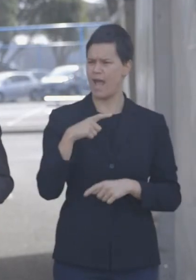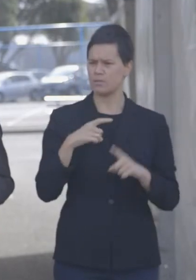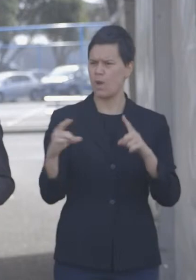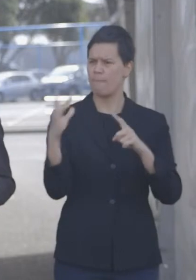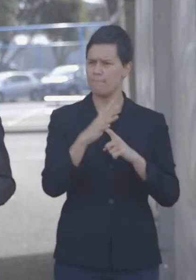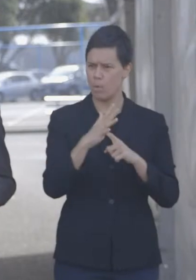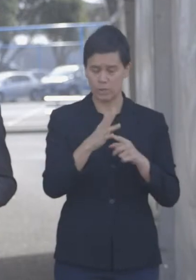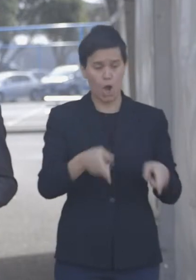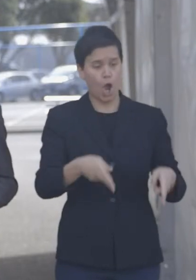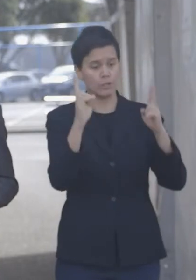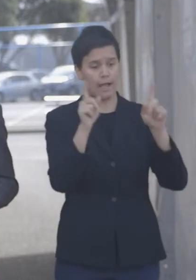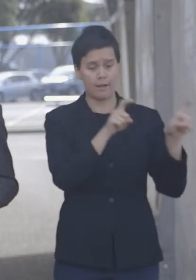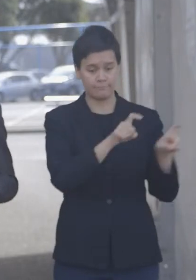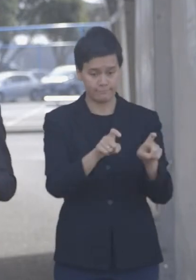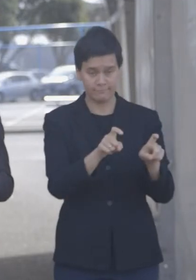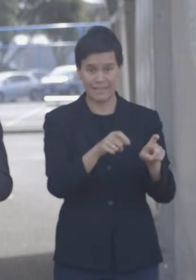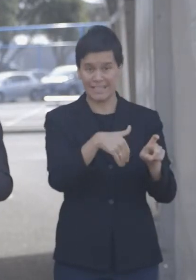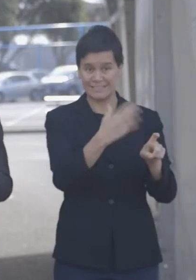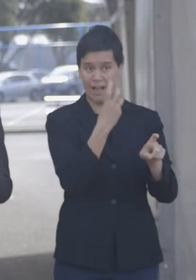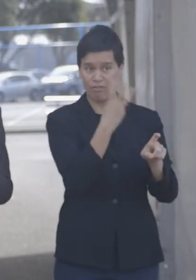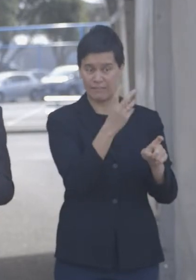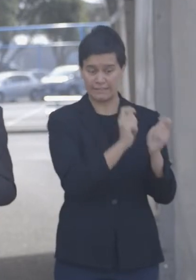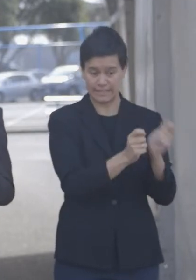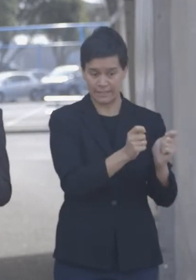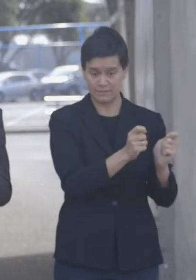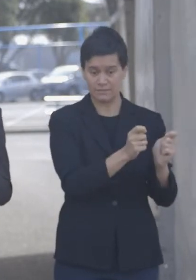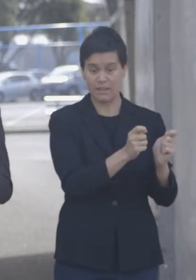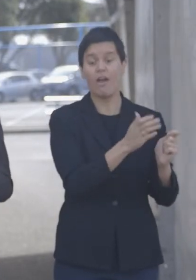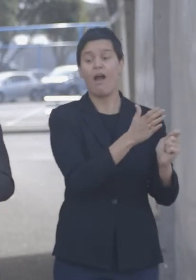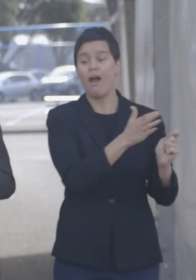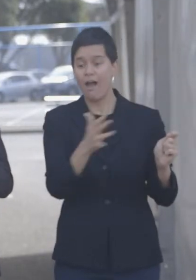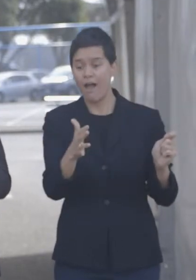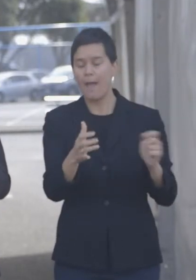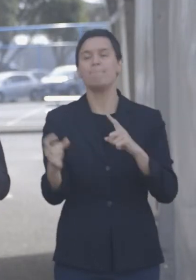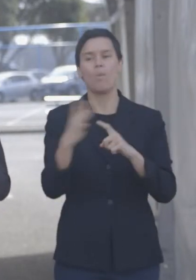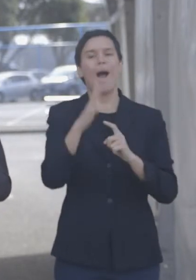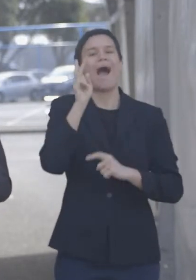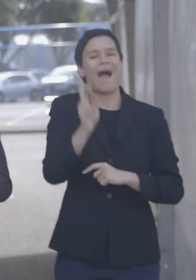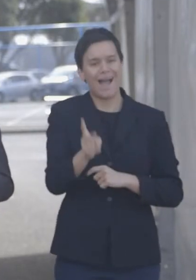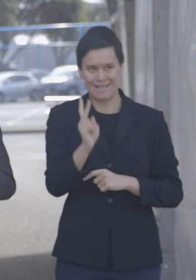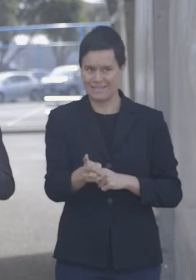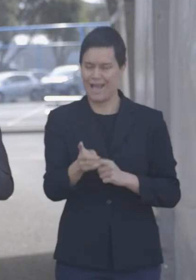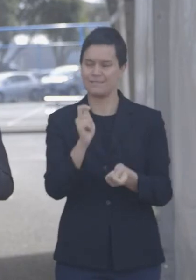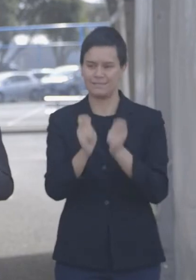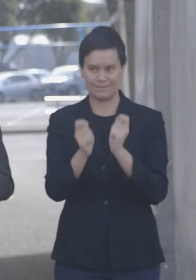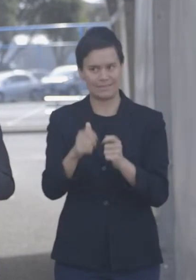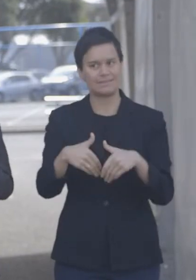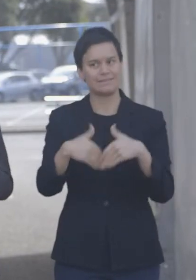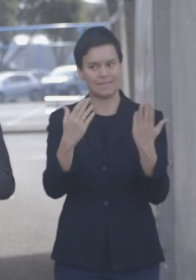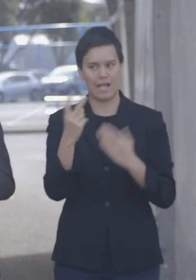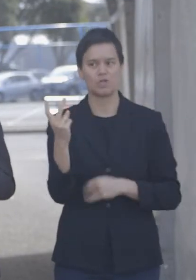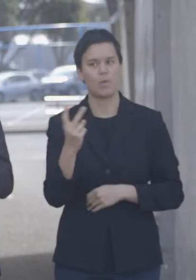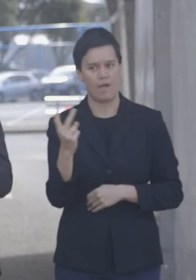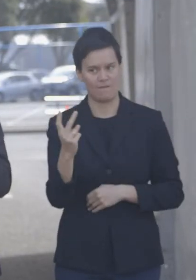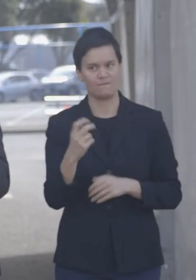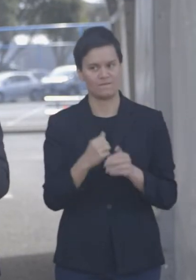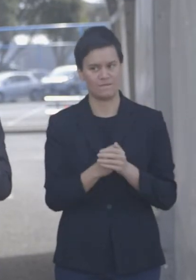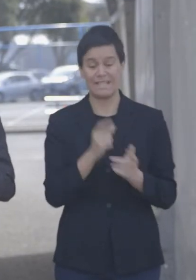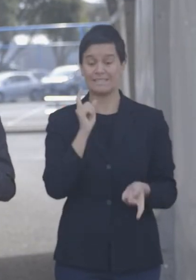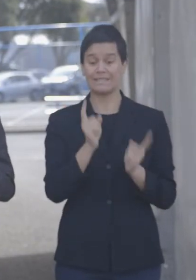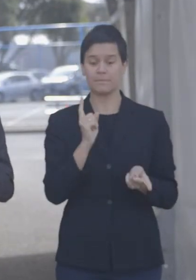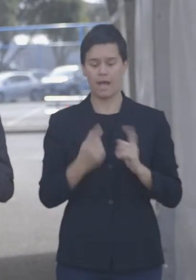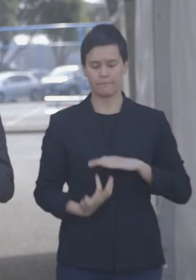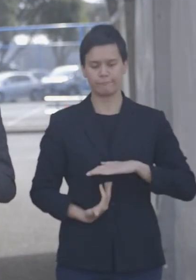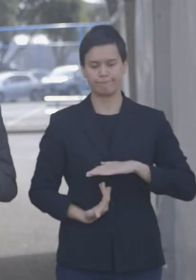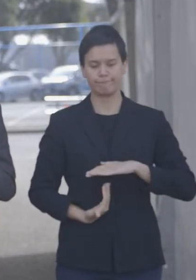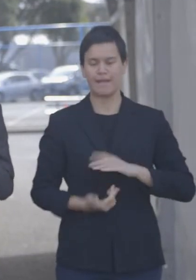14-day managed isolation period. There are some people who do not test positive in the first few days, and so that's why we have that day